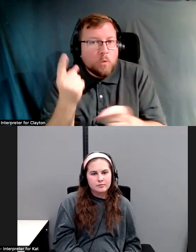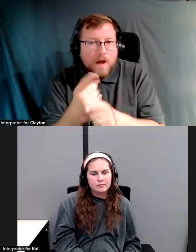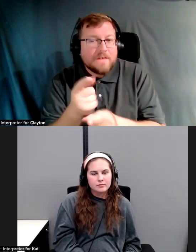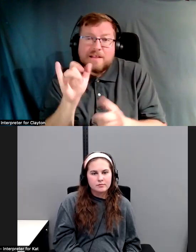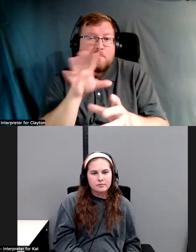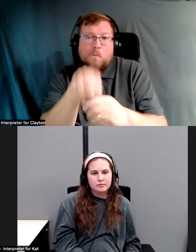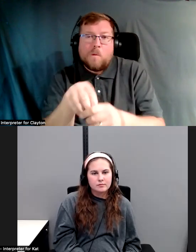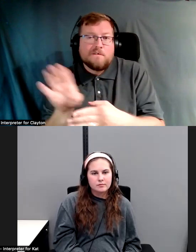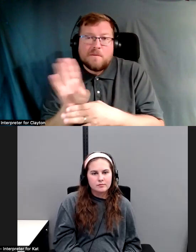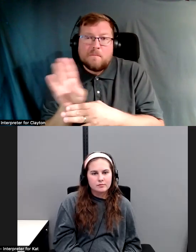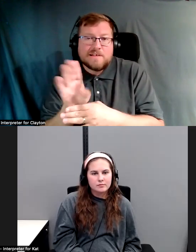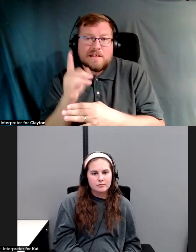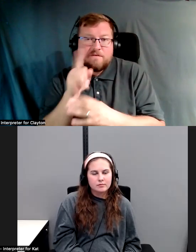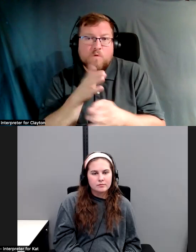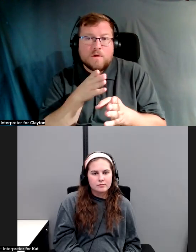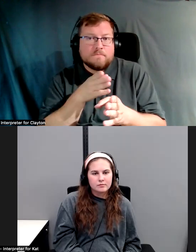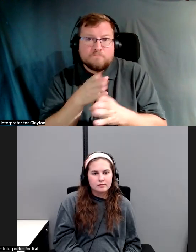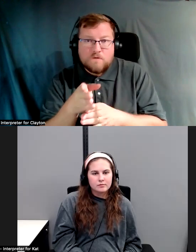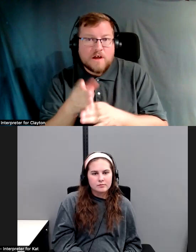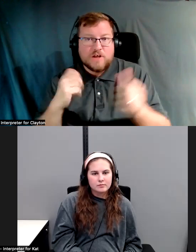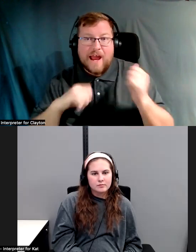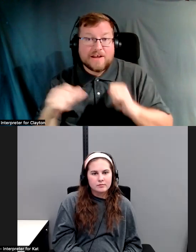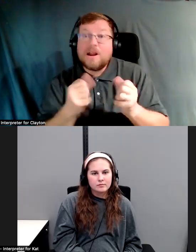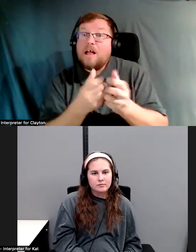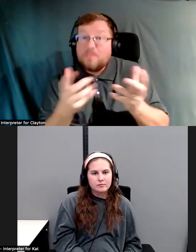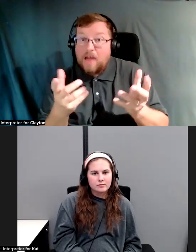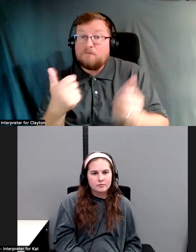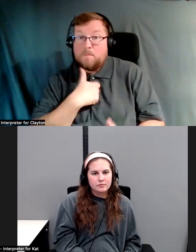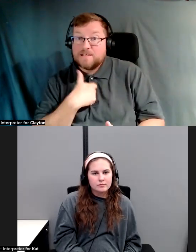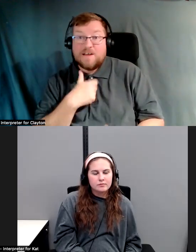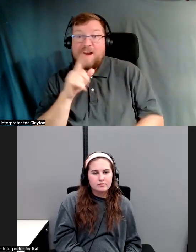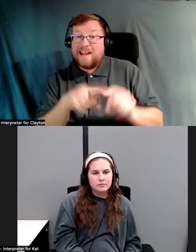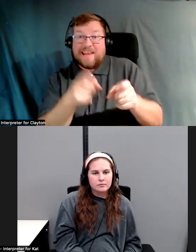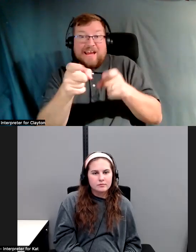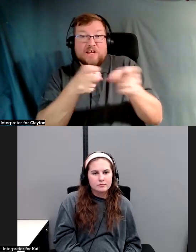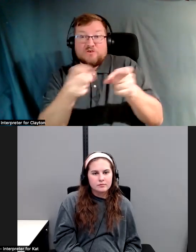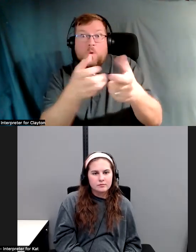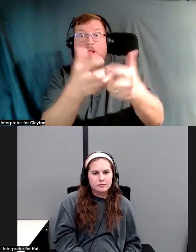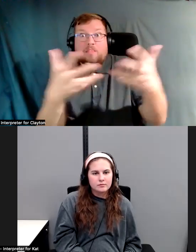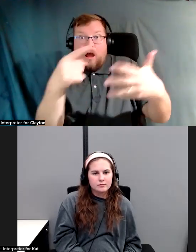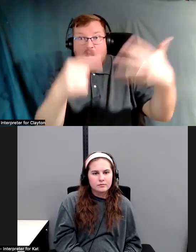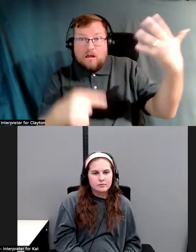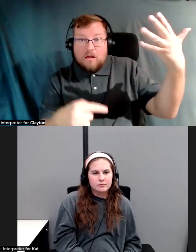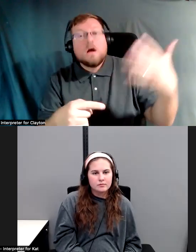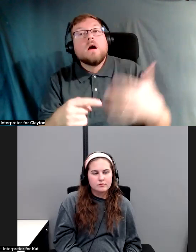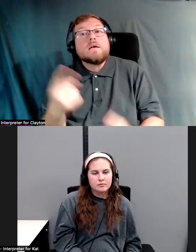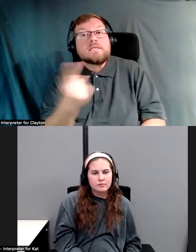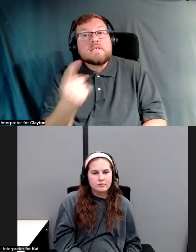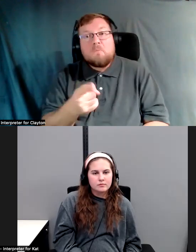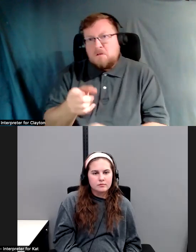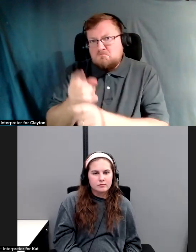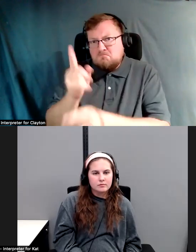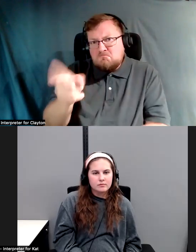lot of stuff for actors, it's out of our control at times. And you know, I got chastised for playing